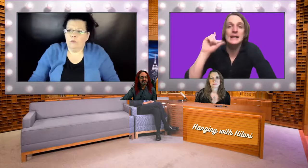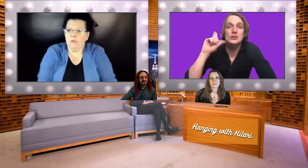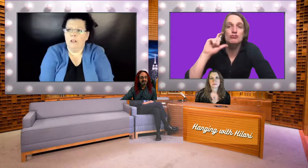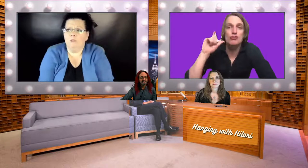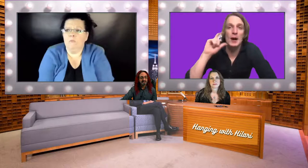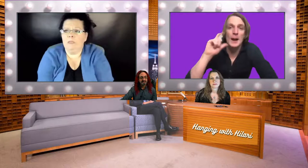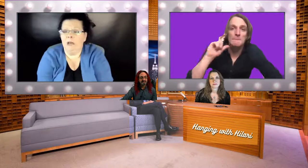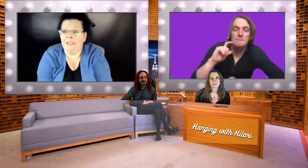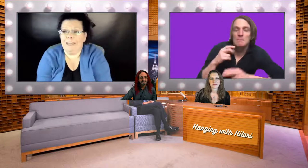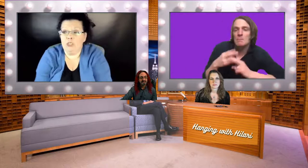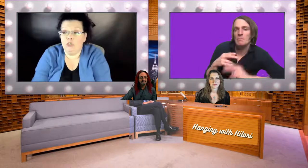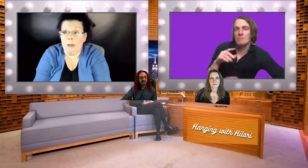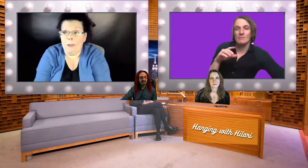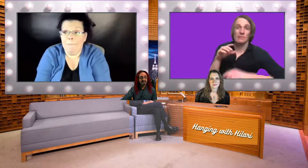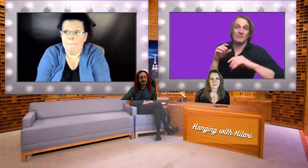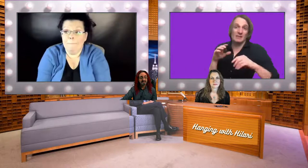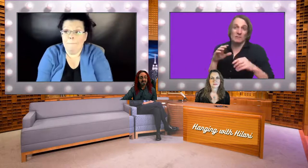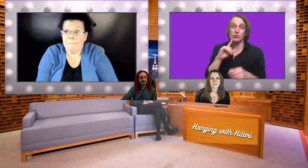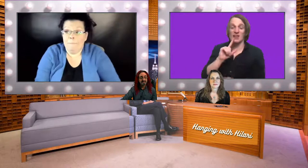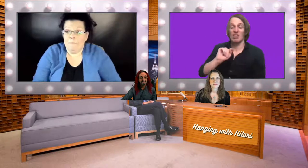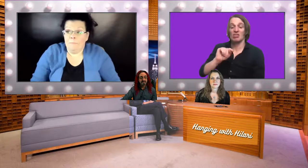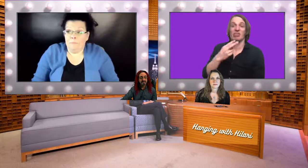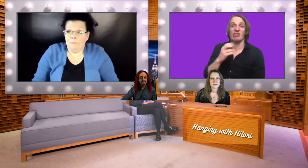You can follow me on Instagram.